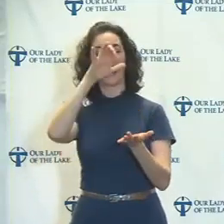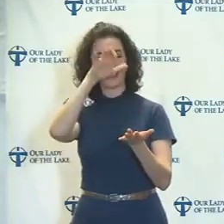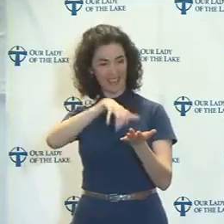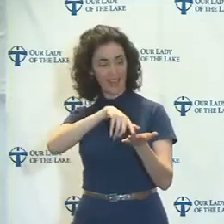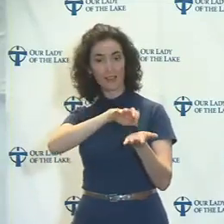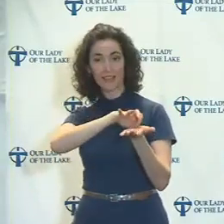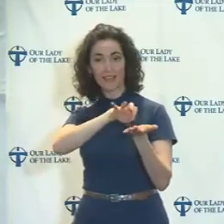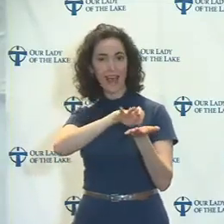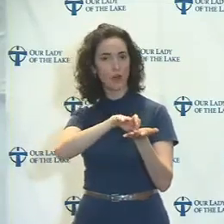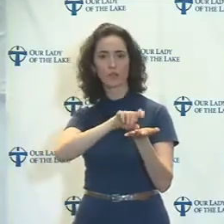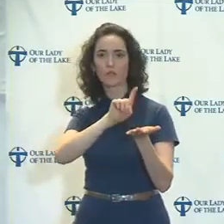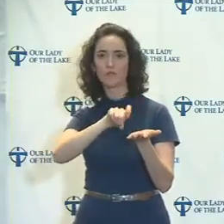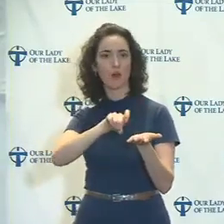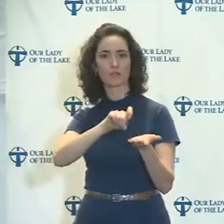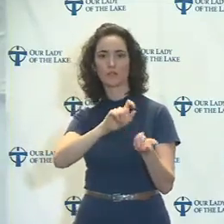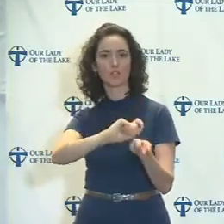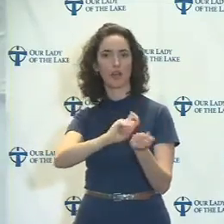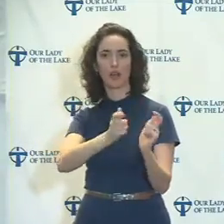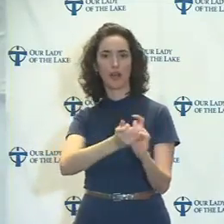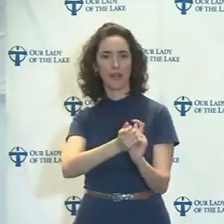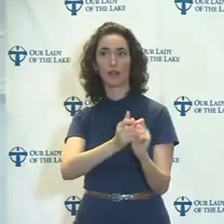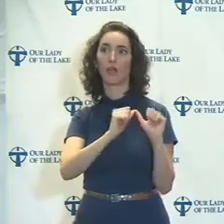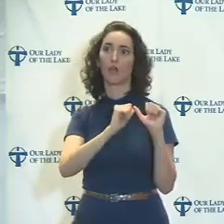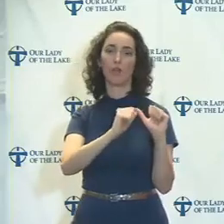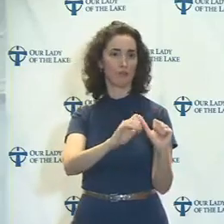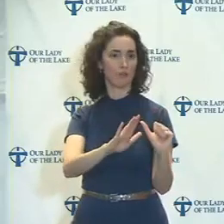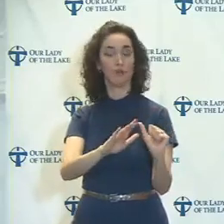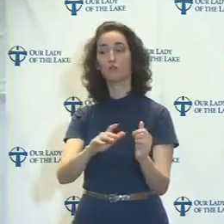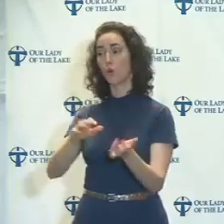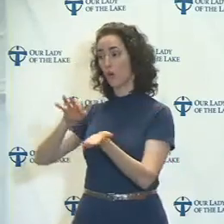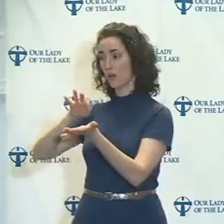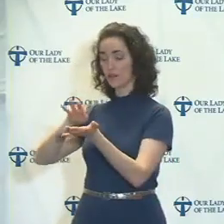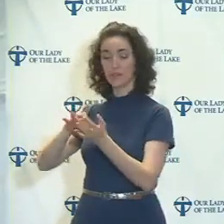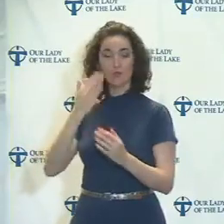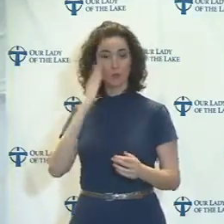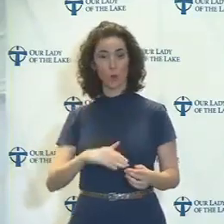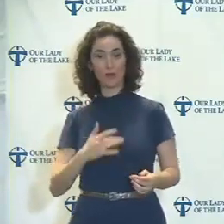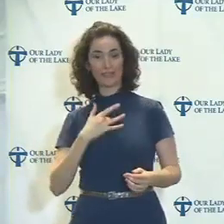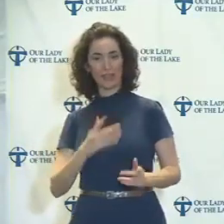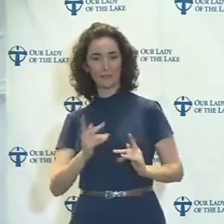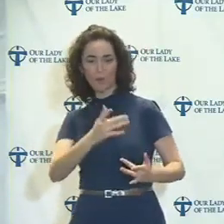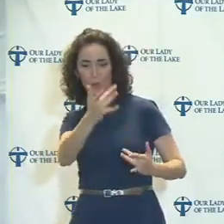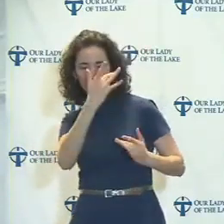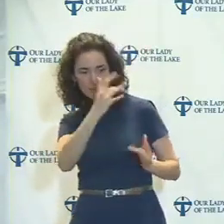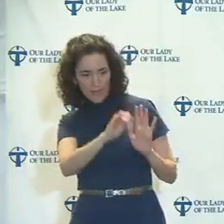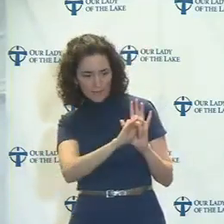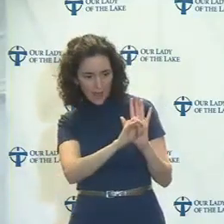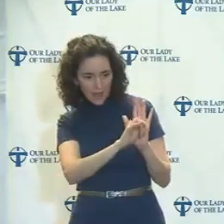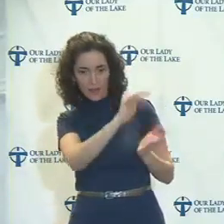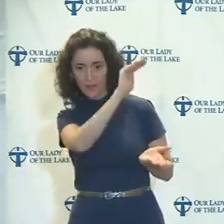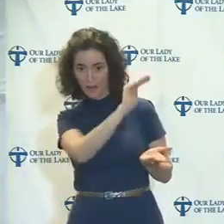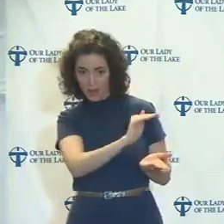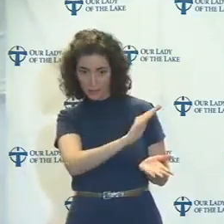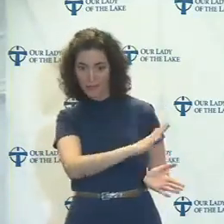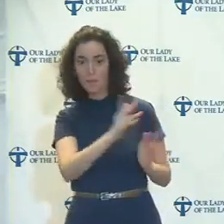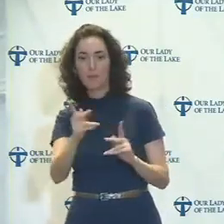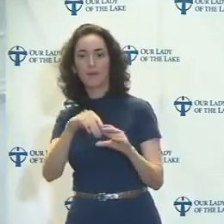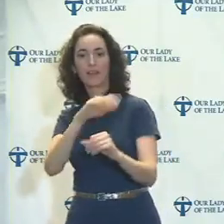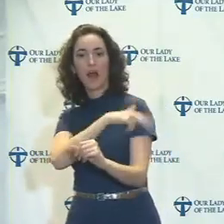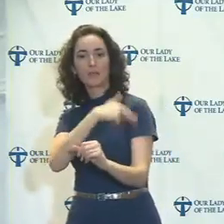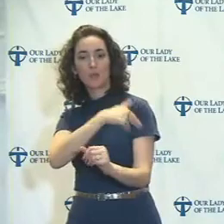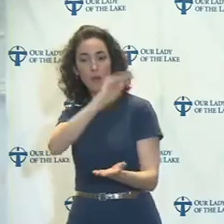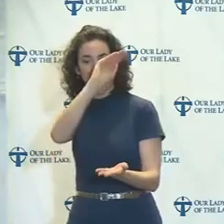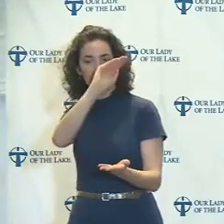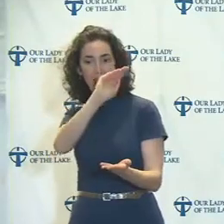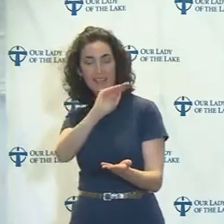indicator. And as case numbers go down, as hospitalization numbers go down, then we should start to see that show up in the death count